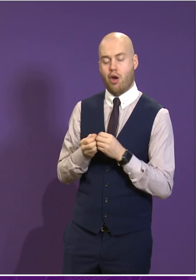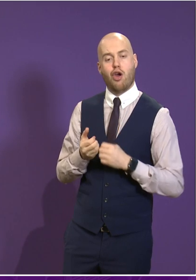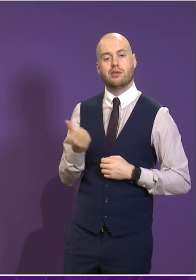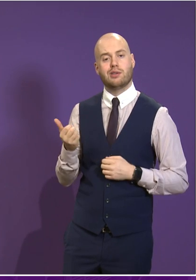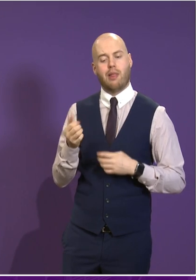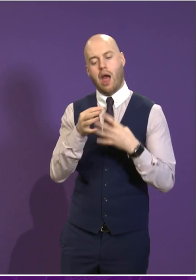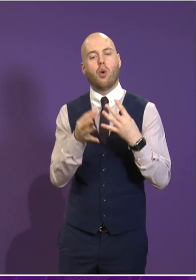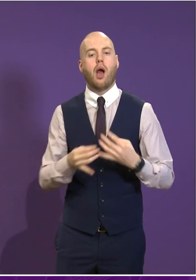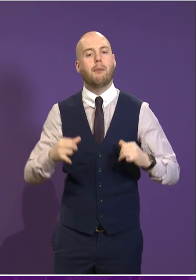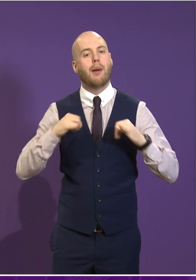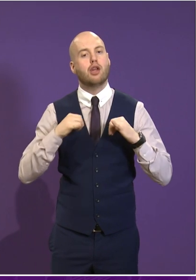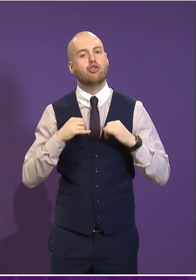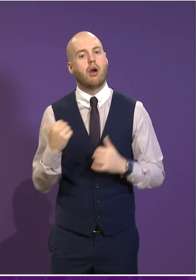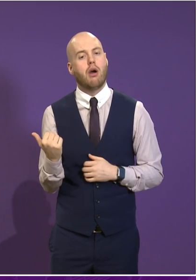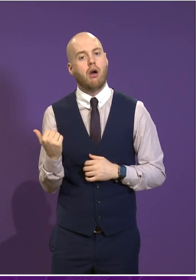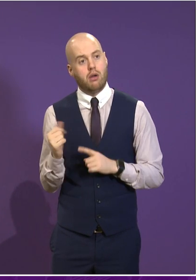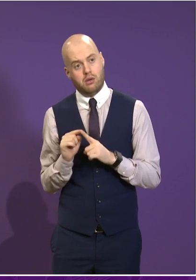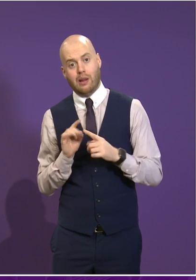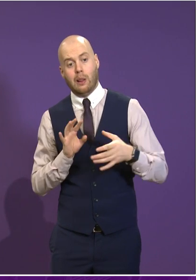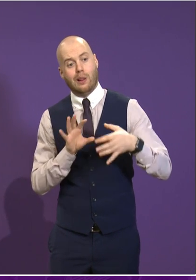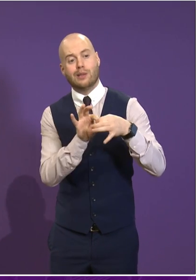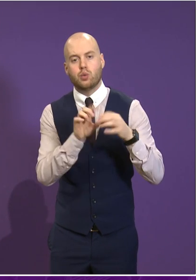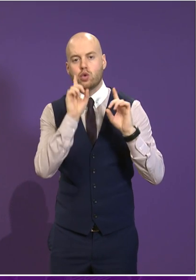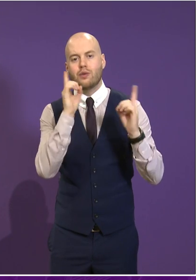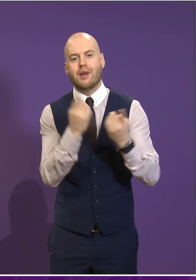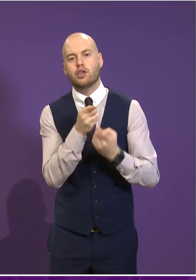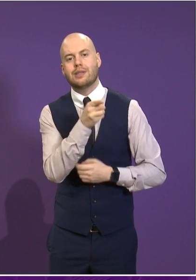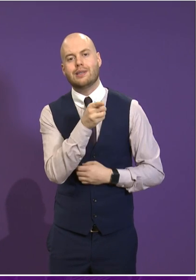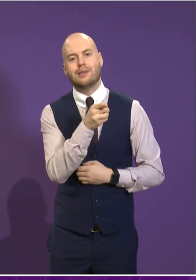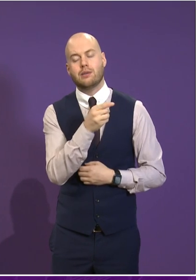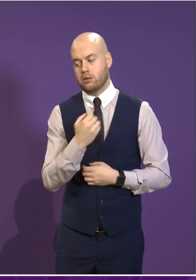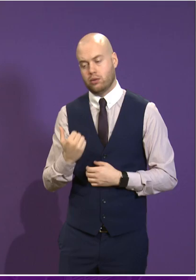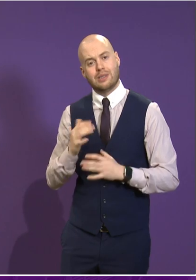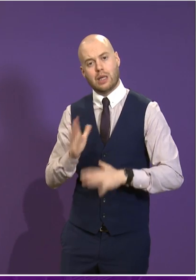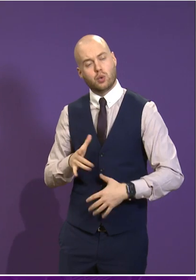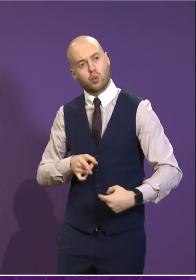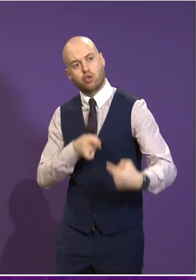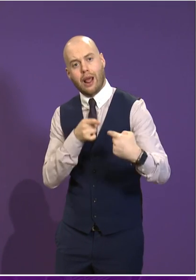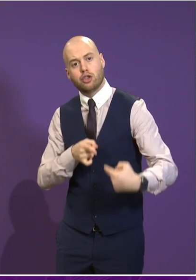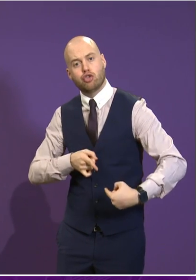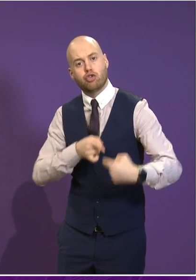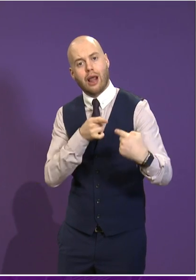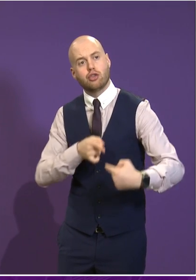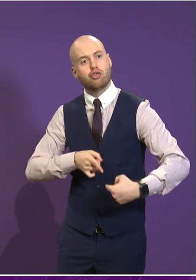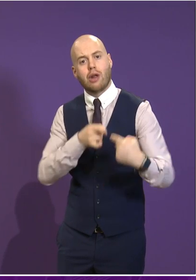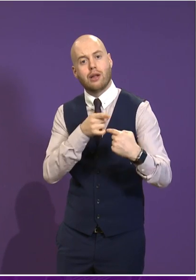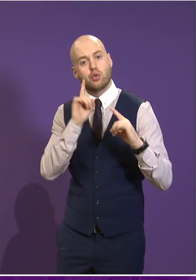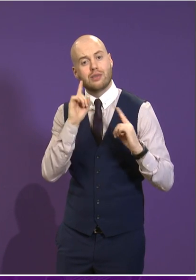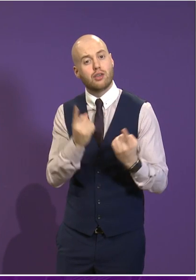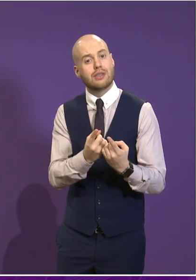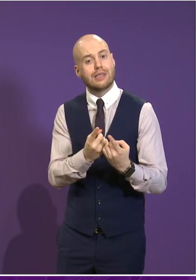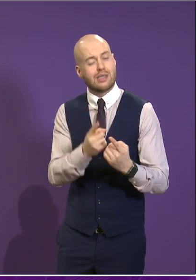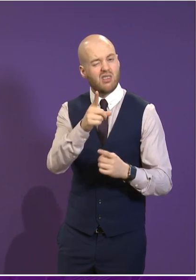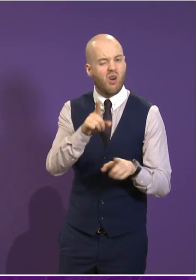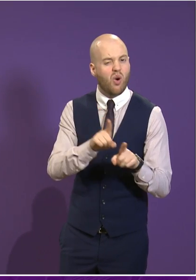the institution, so that there is somebody who is constantly challenging the institution and supporting them sometimes. You know, if they're